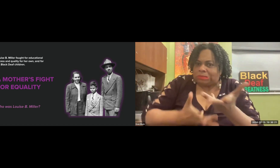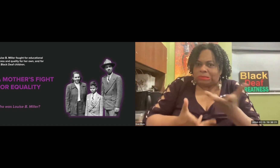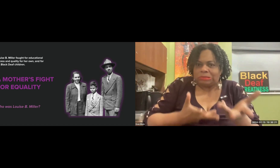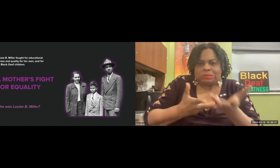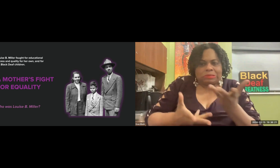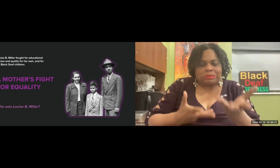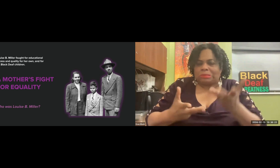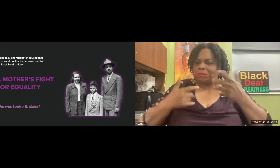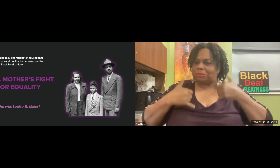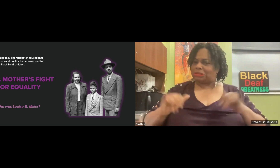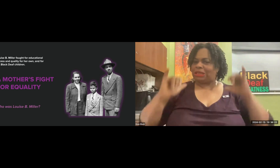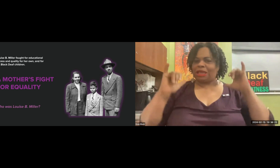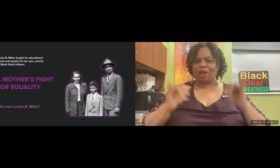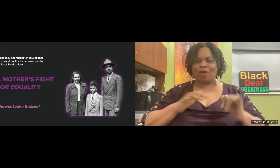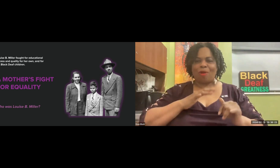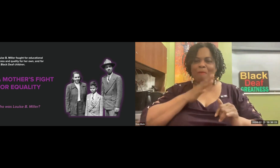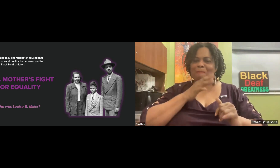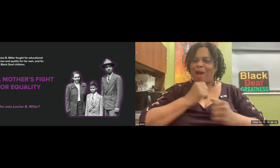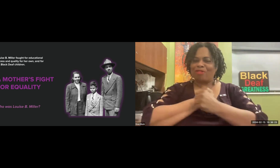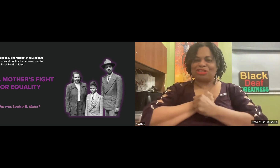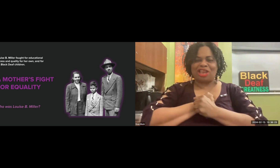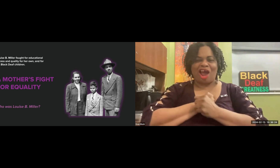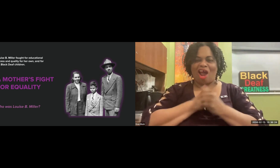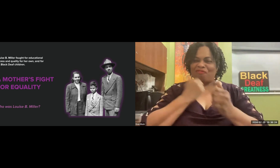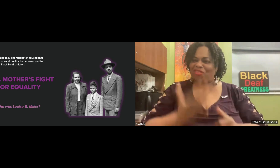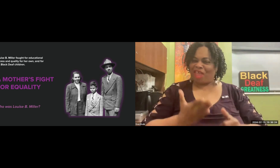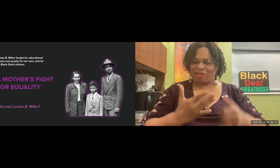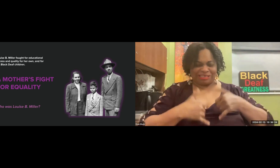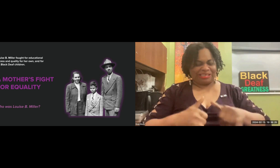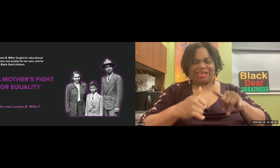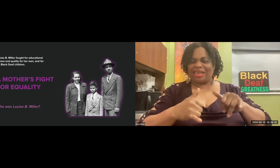speech and gestures to communicate with their baby.